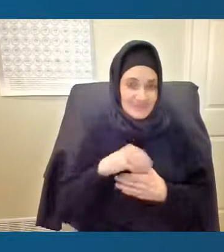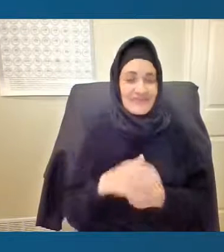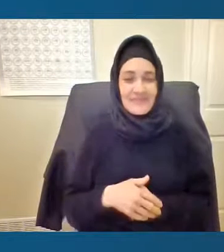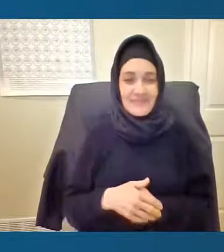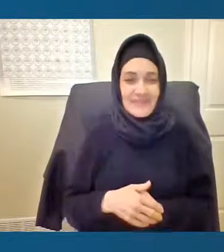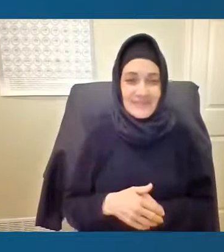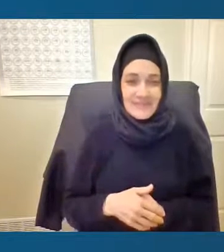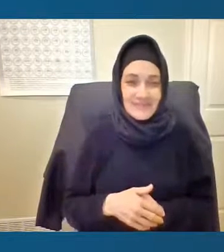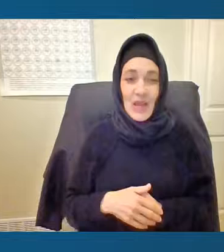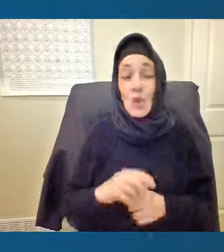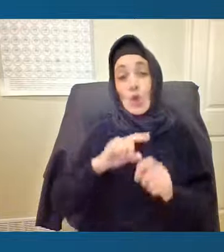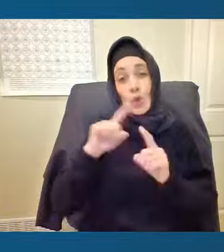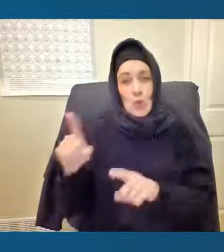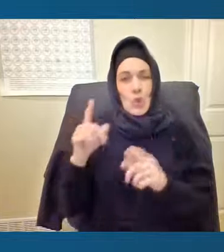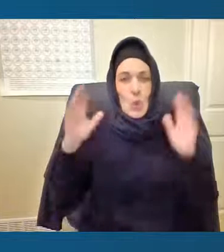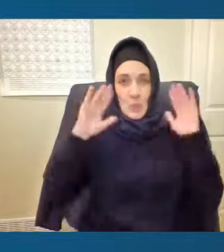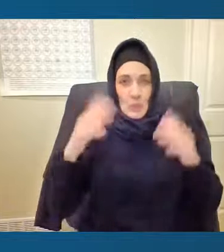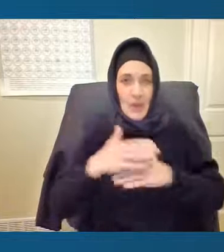Astaghfirullah.